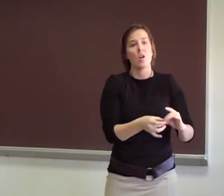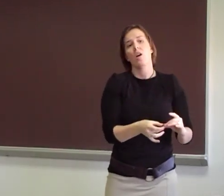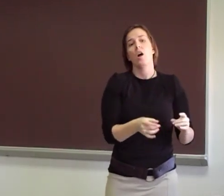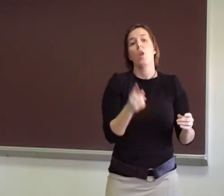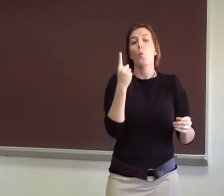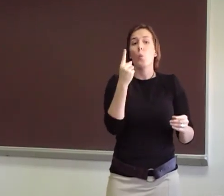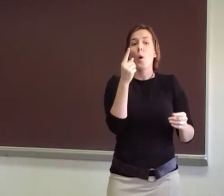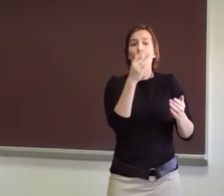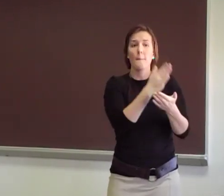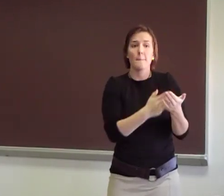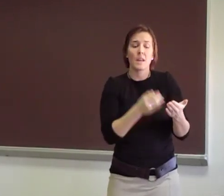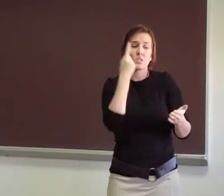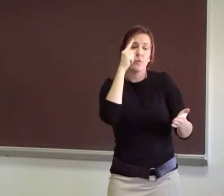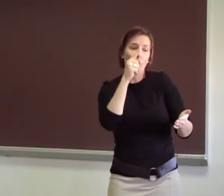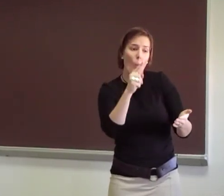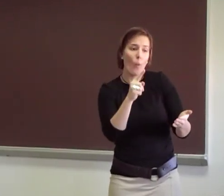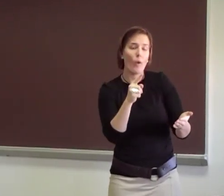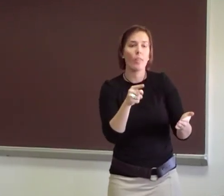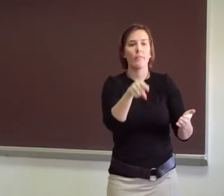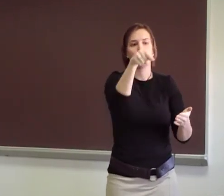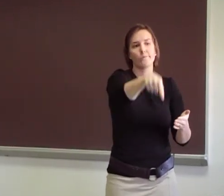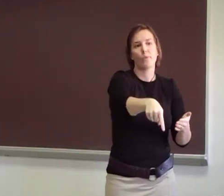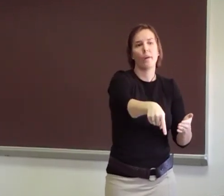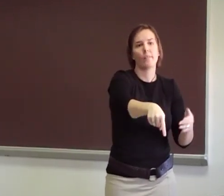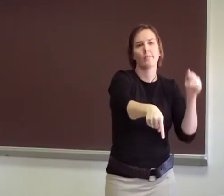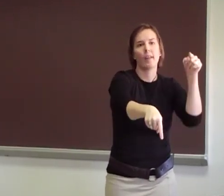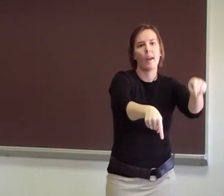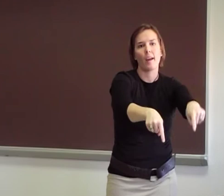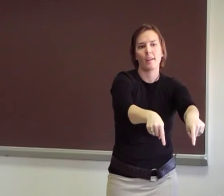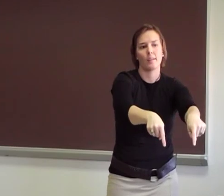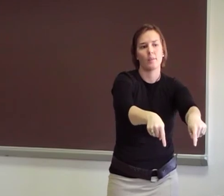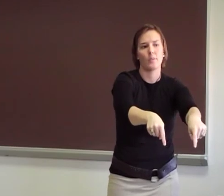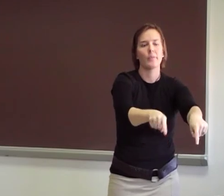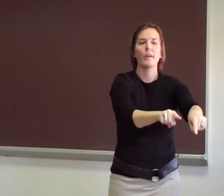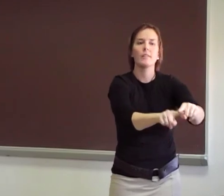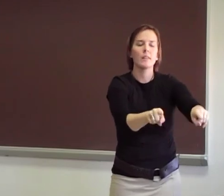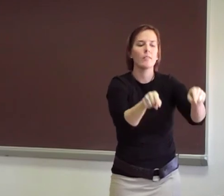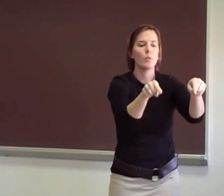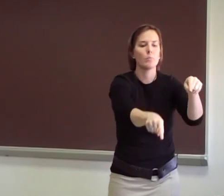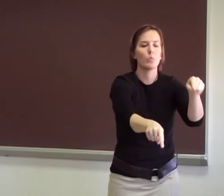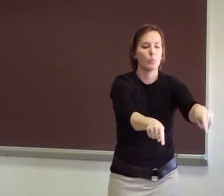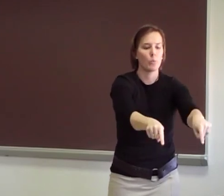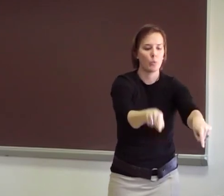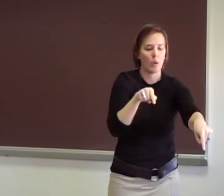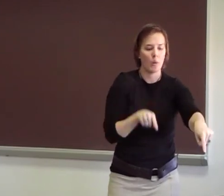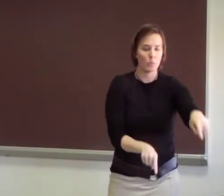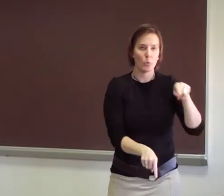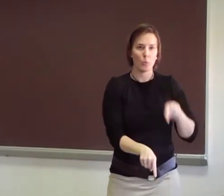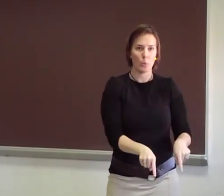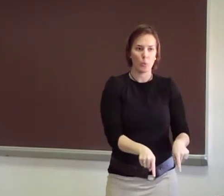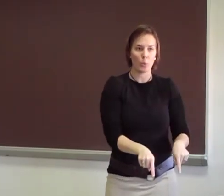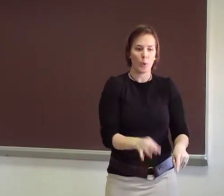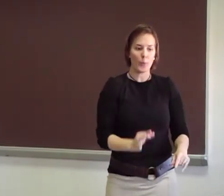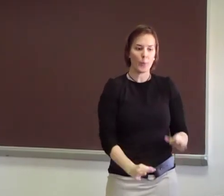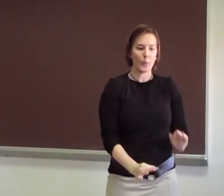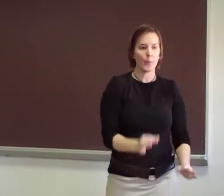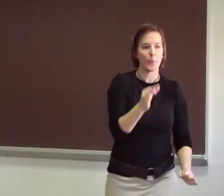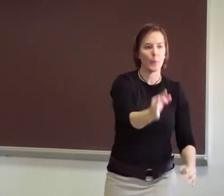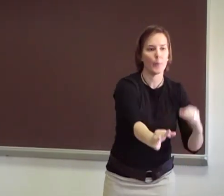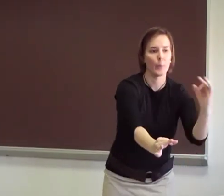leg, one piece for the other front leg, one piece of metal for each of the back legs, and then a box of